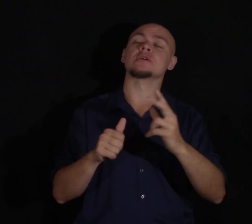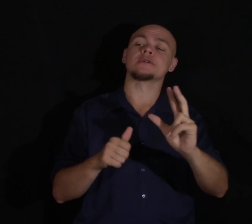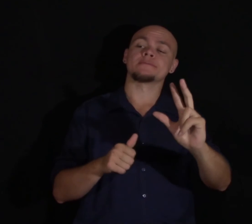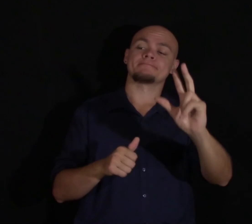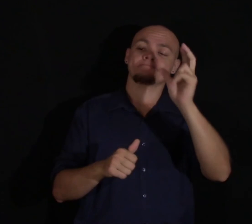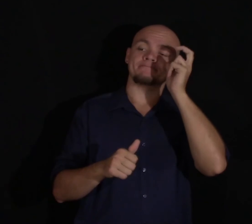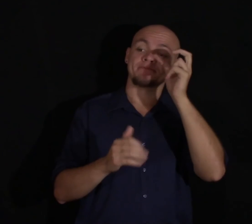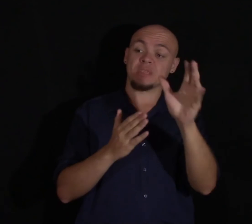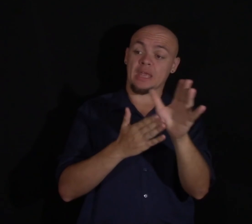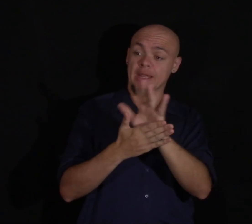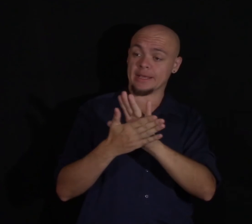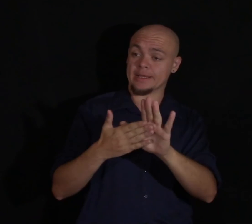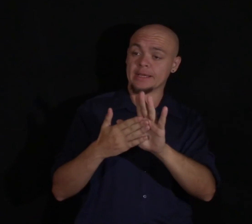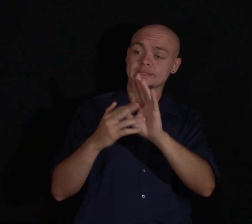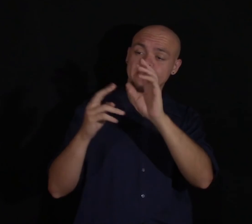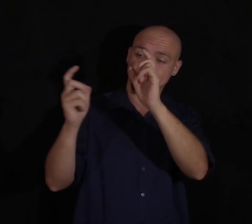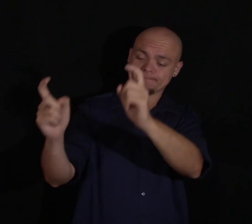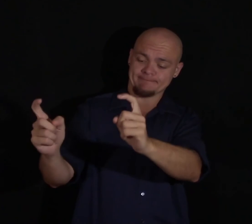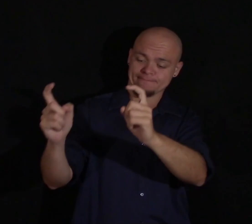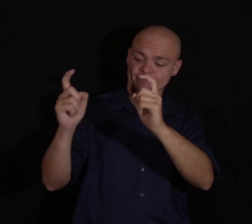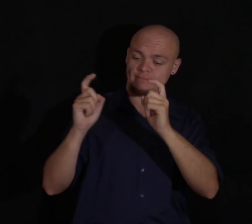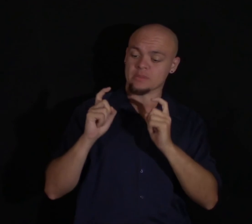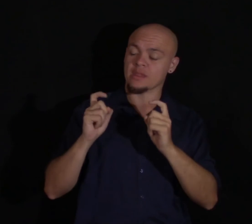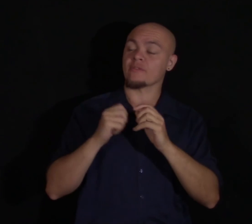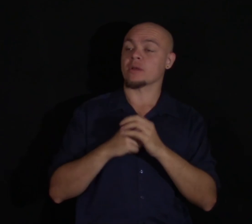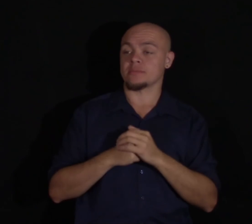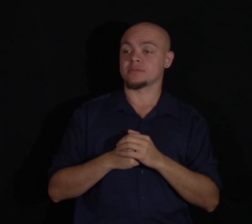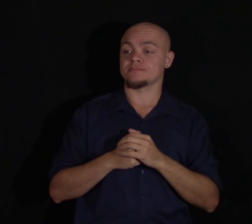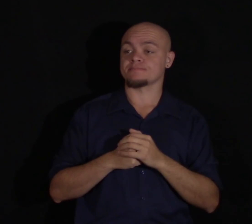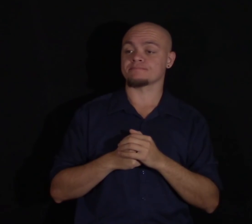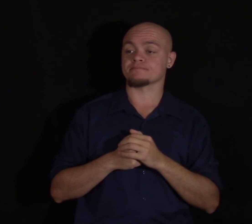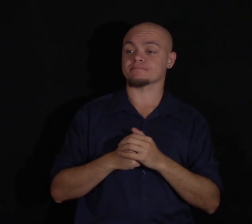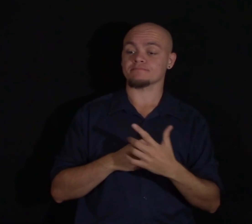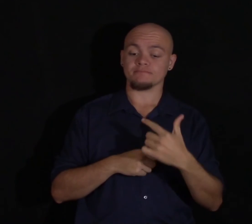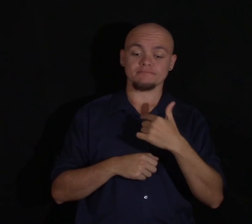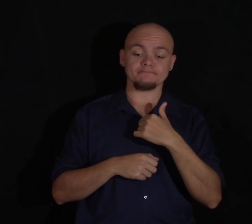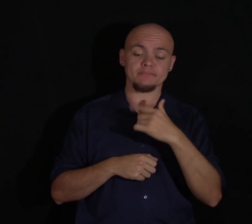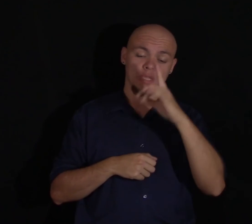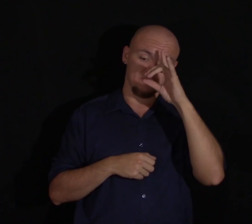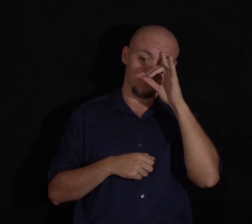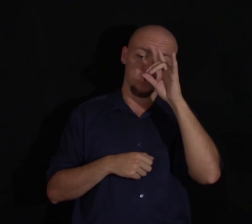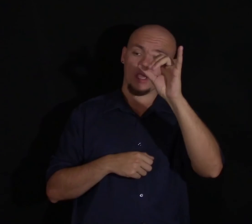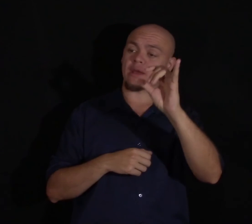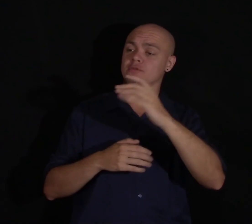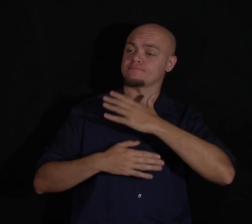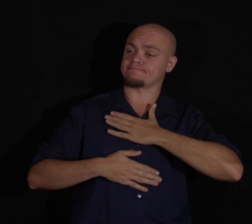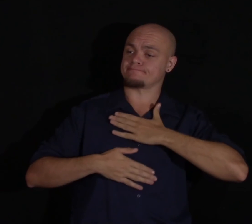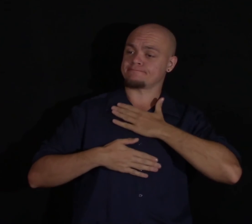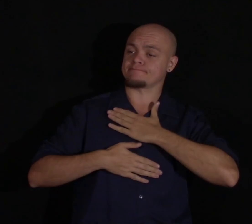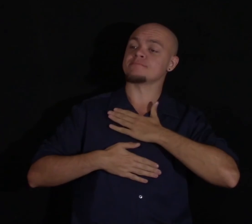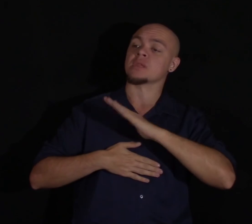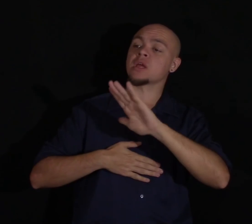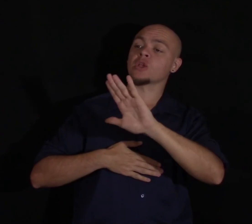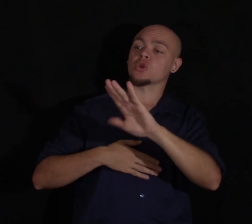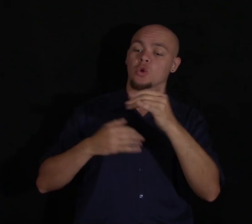kindness directed towards me. I shall be forever grateful, and your present humanity assures me